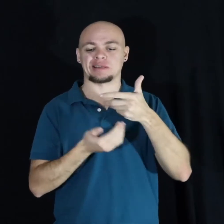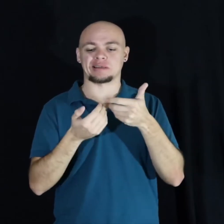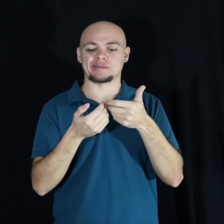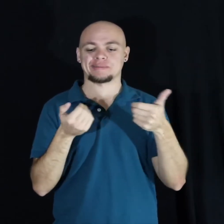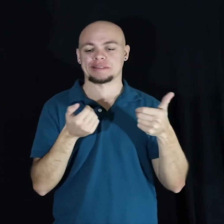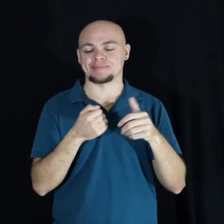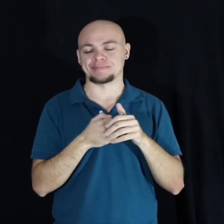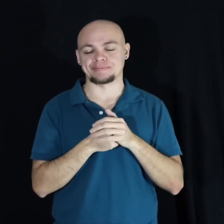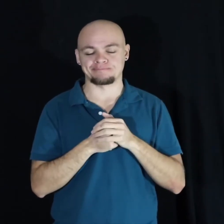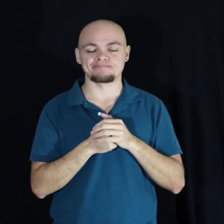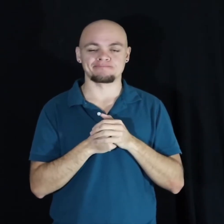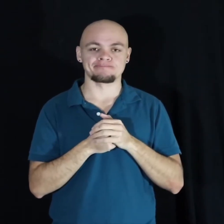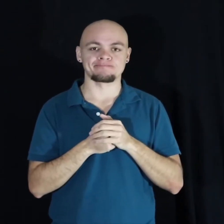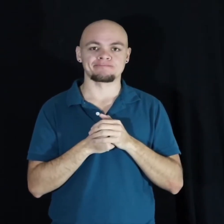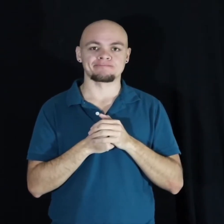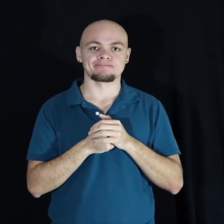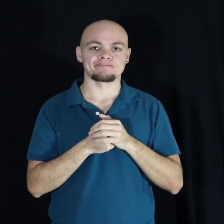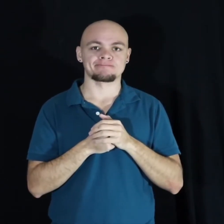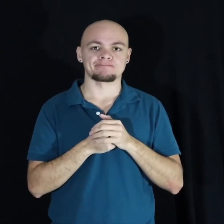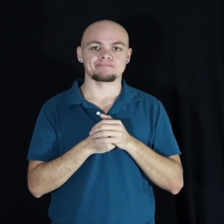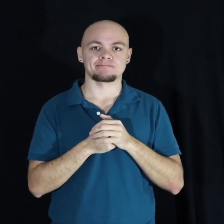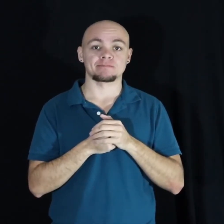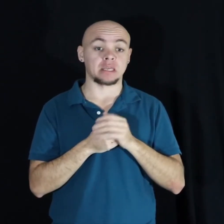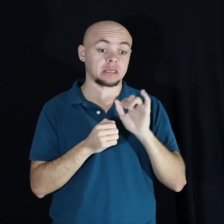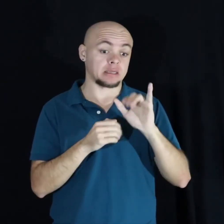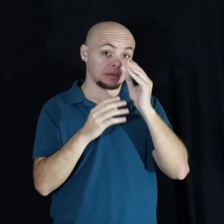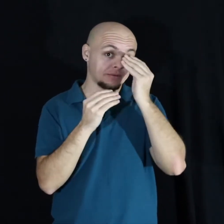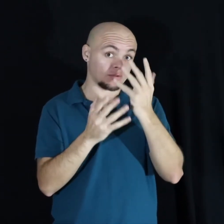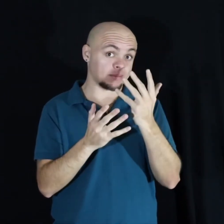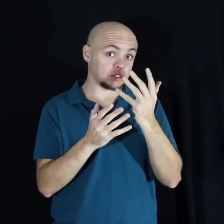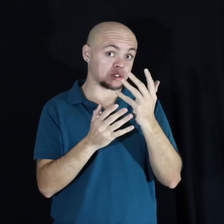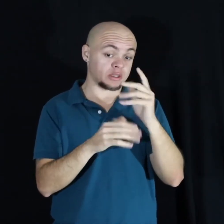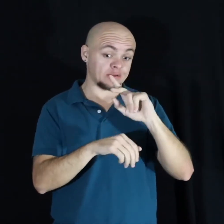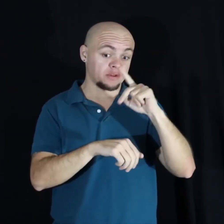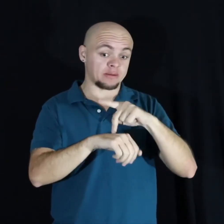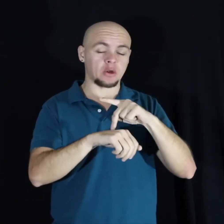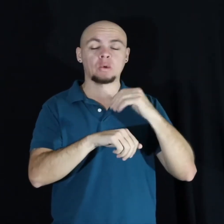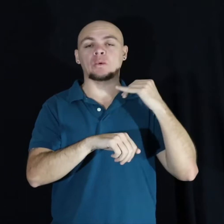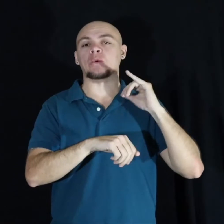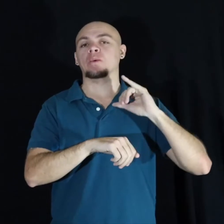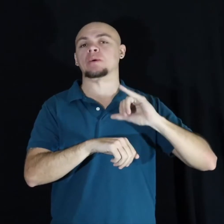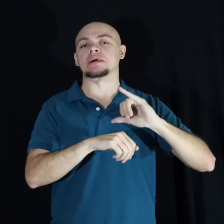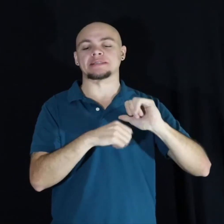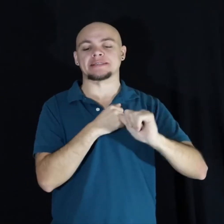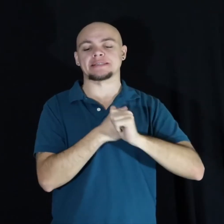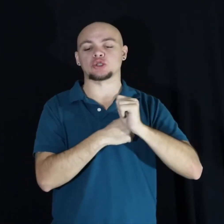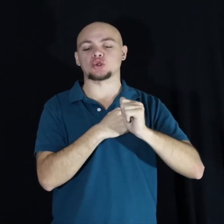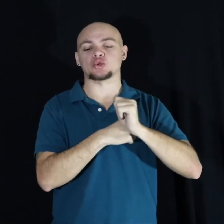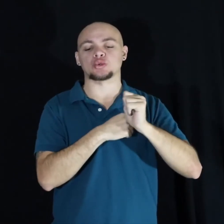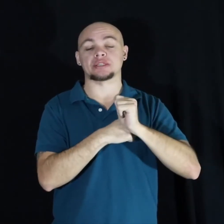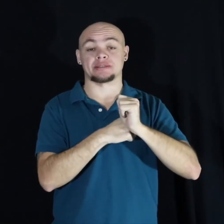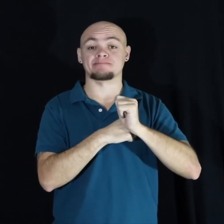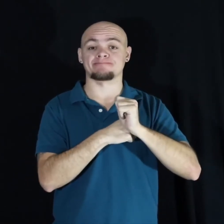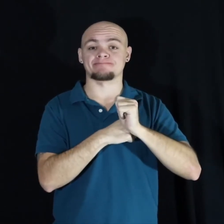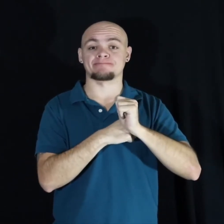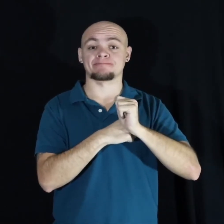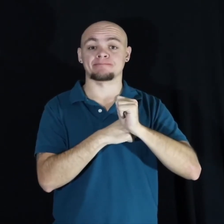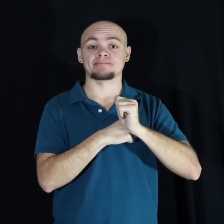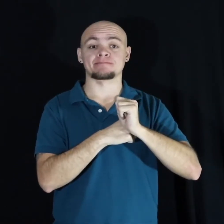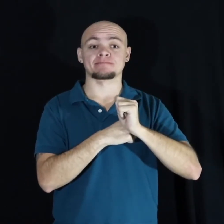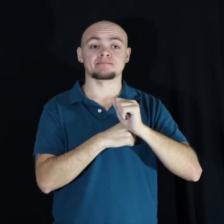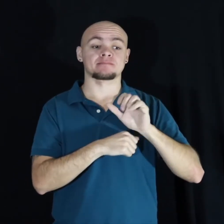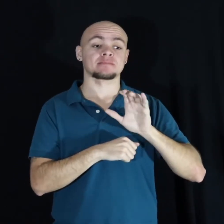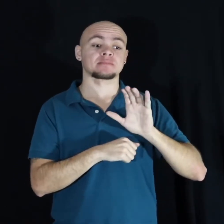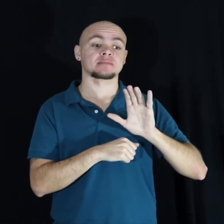fact, disinformation in the Philippines is so dangerous that it could even affect fair